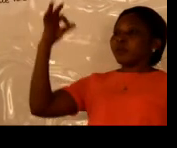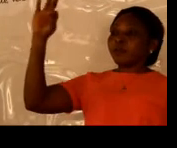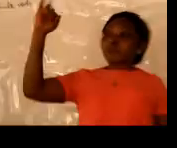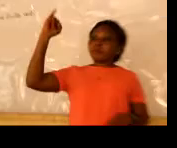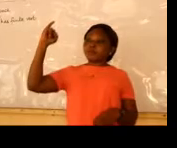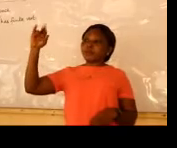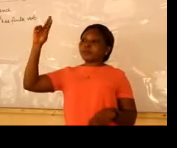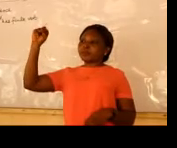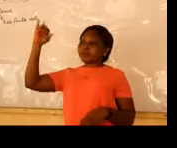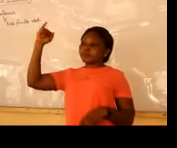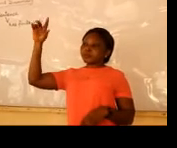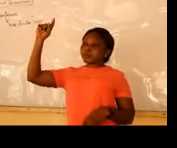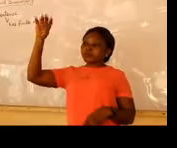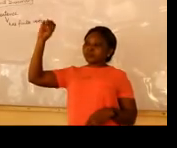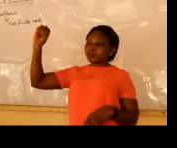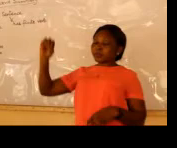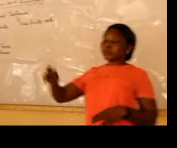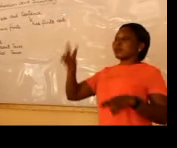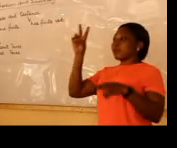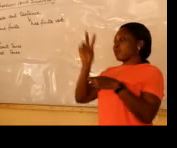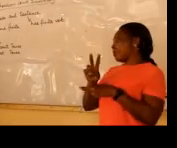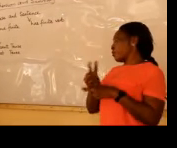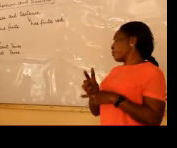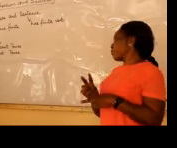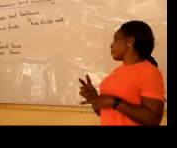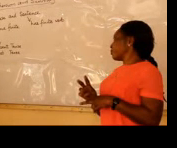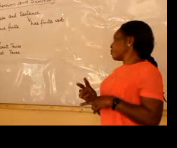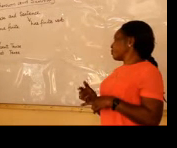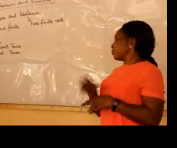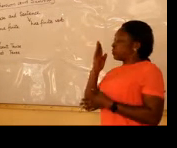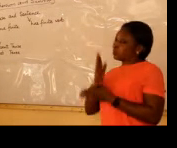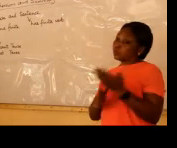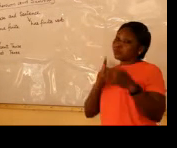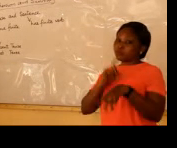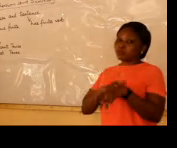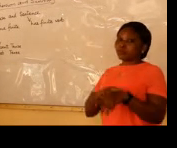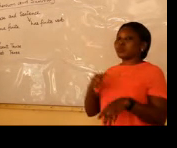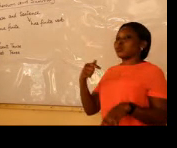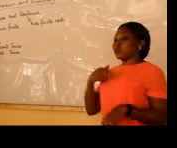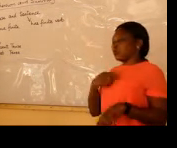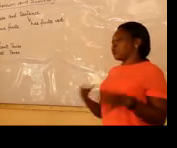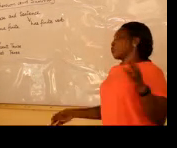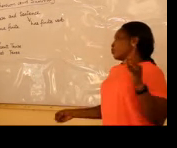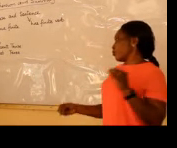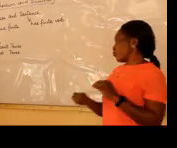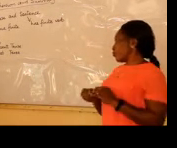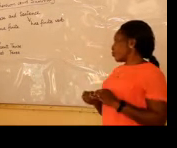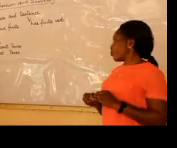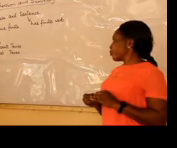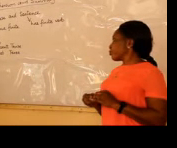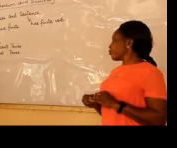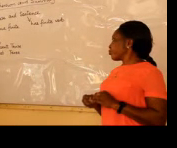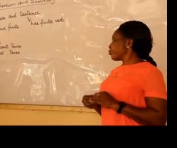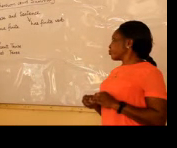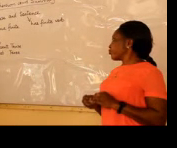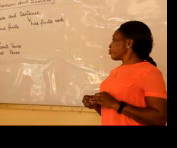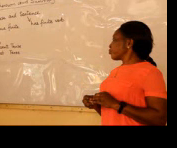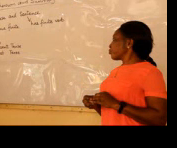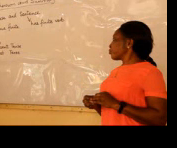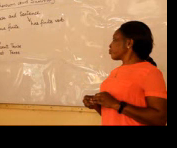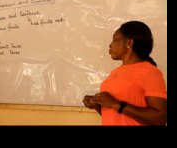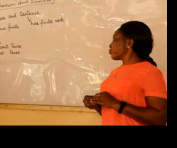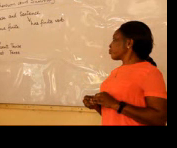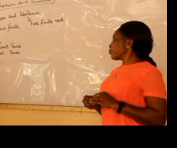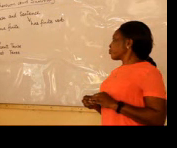times we add these, but they are inclusive here. We